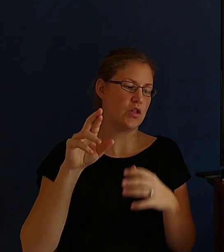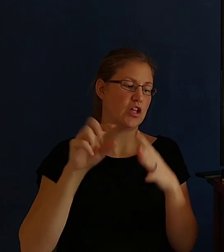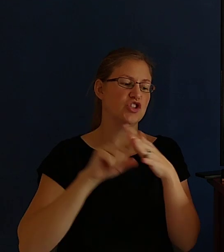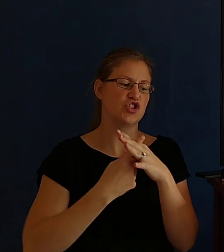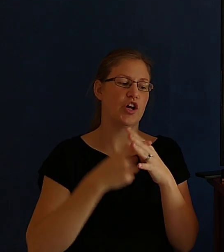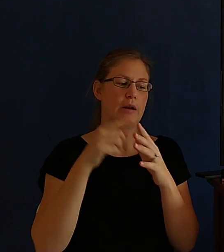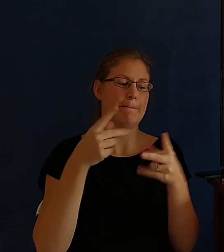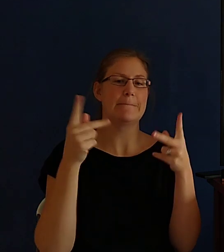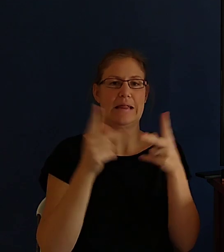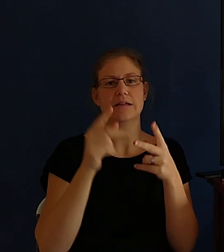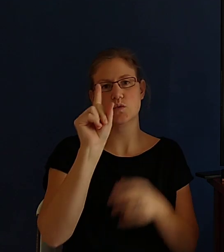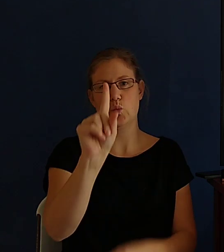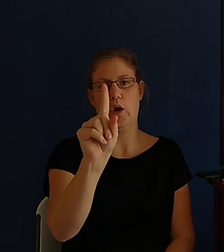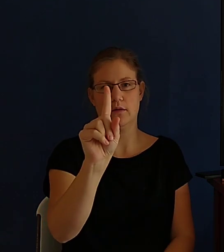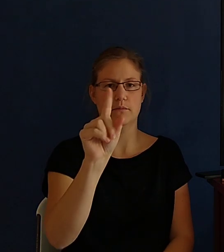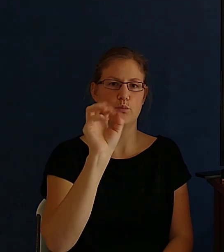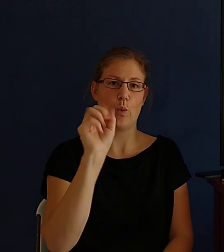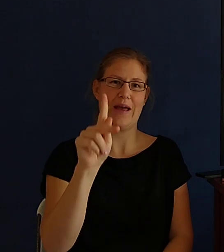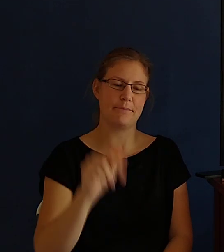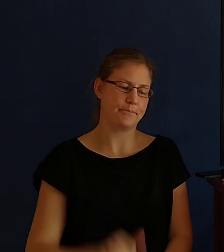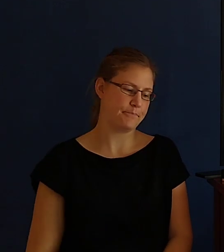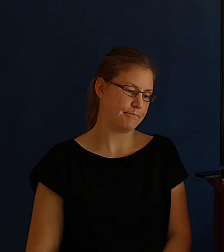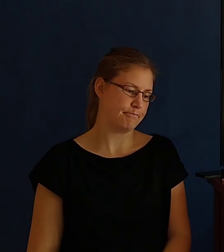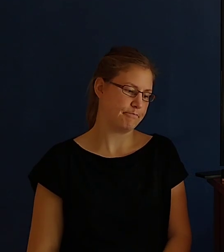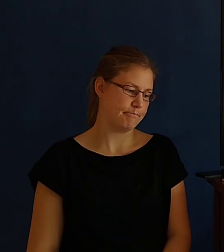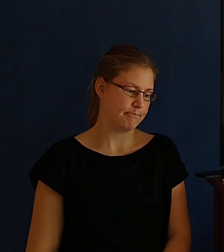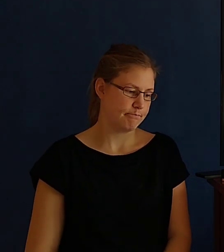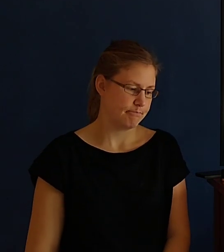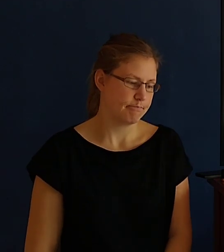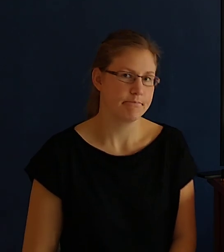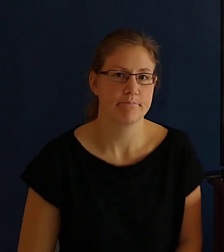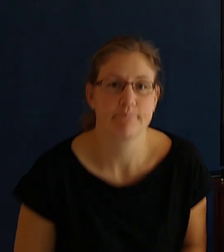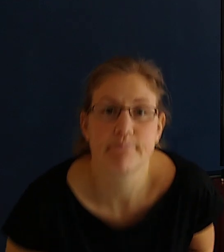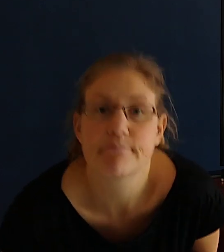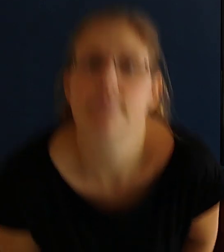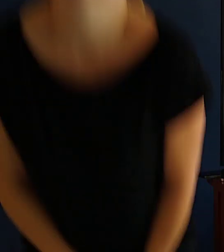is 1.